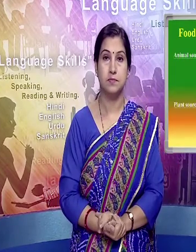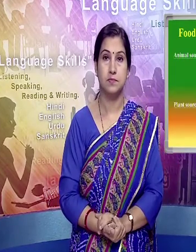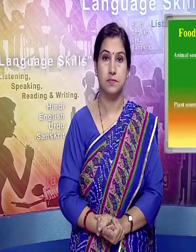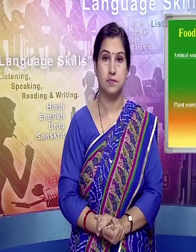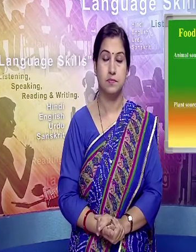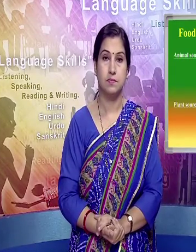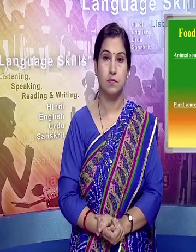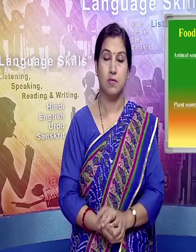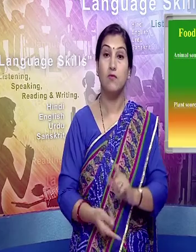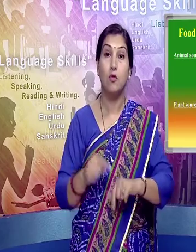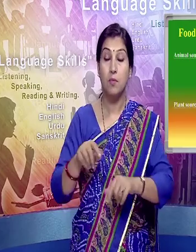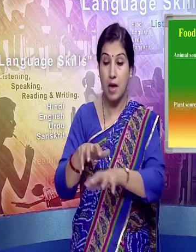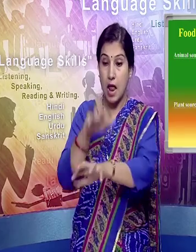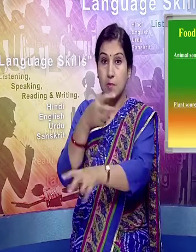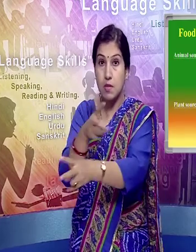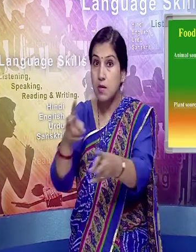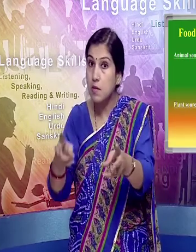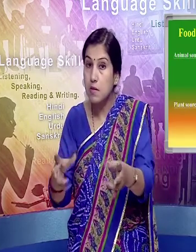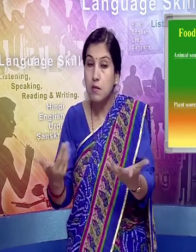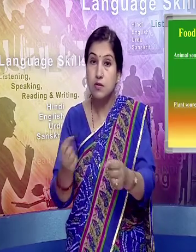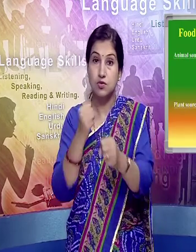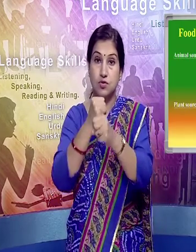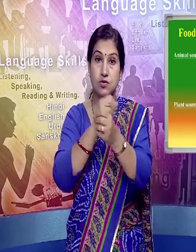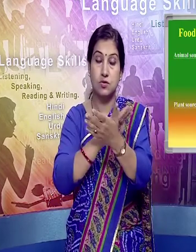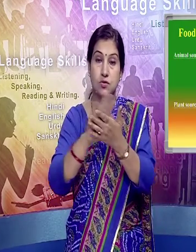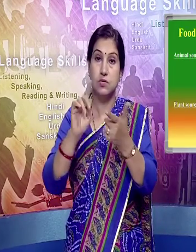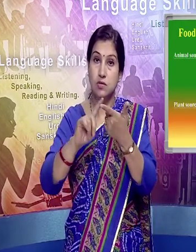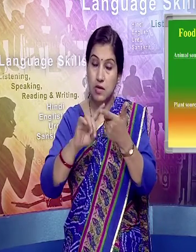From animal sources, ghee, butter,